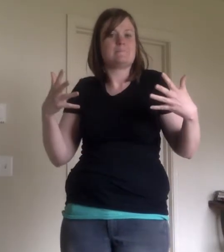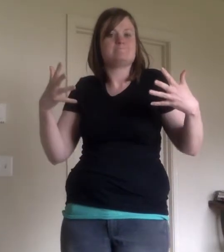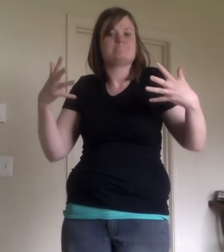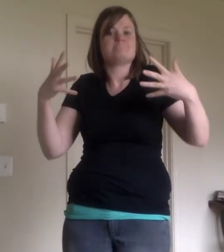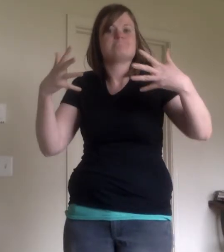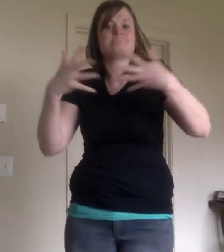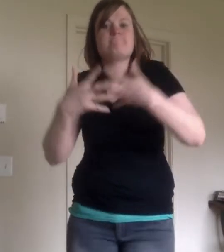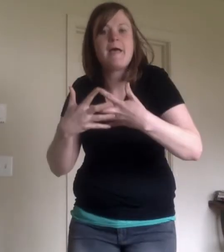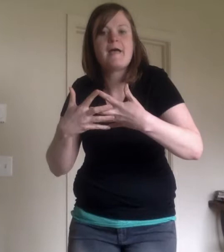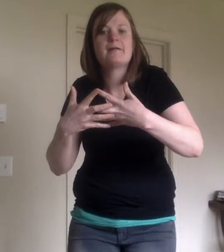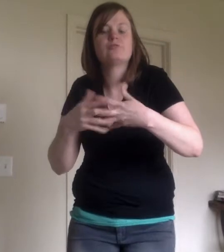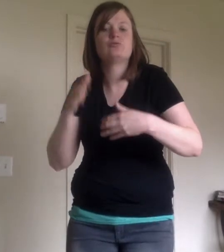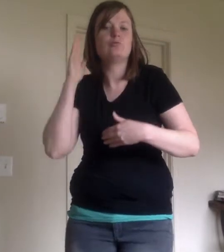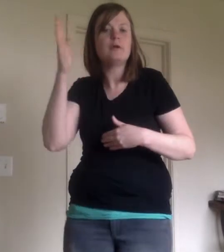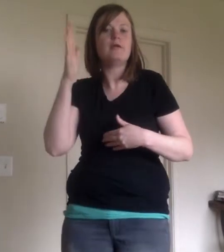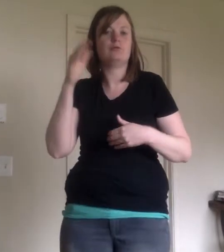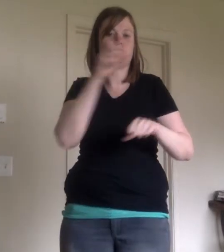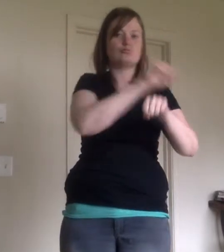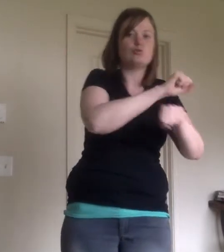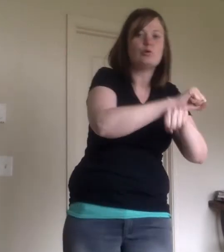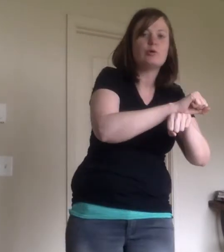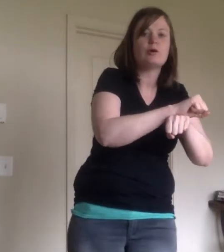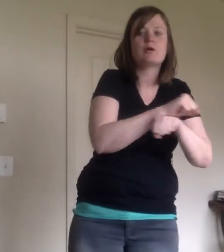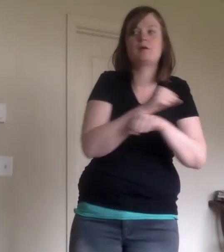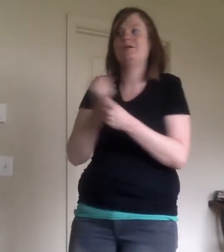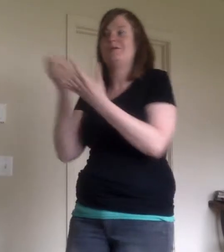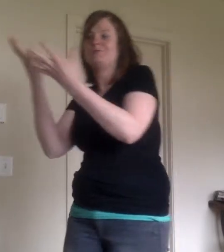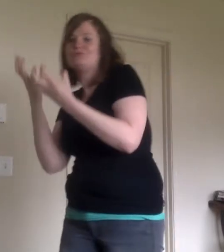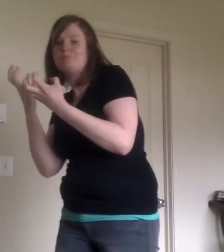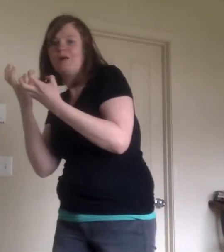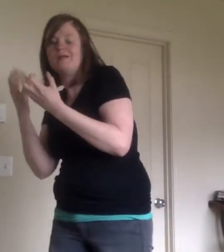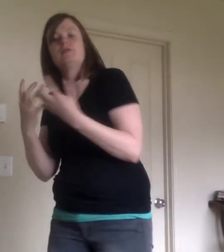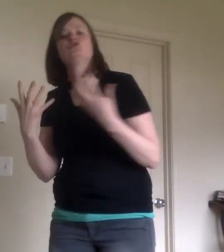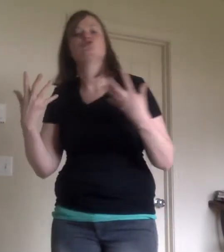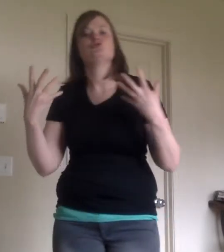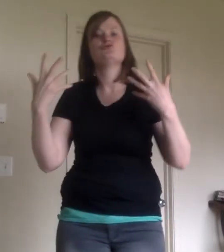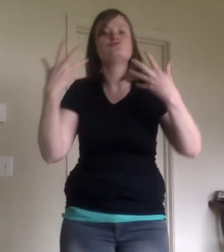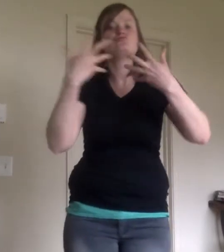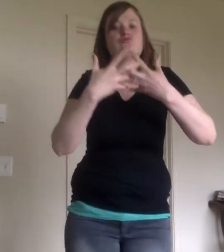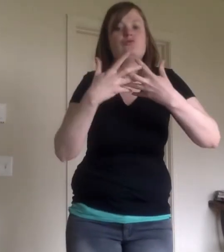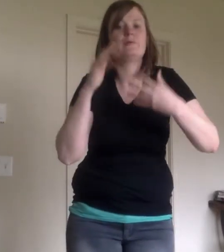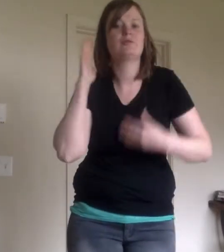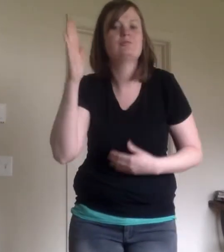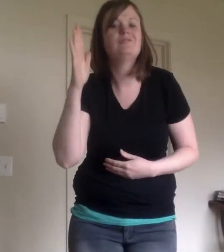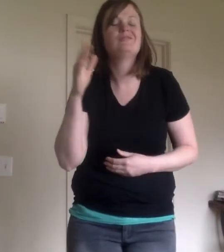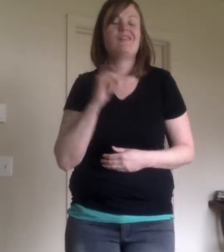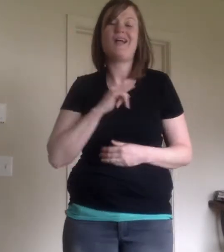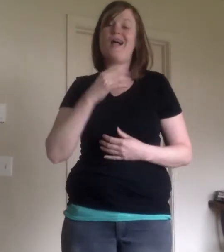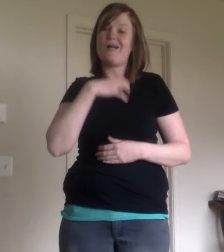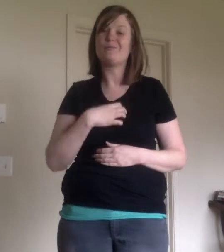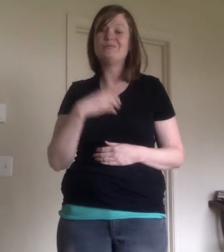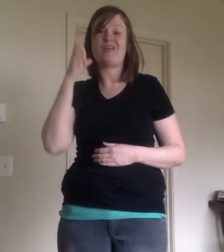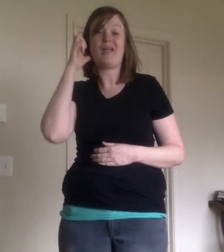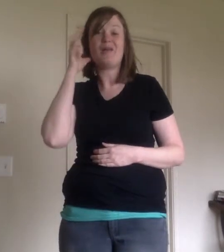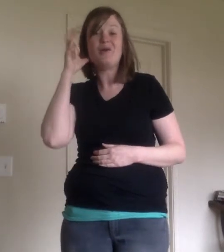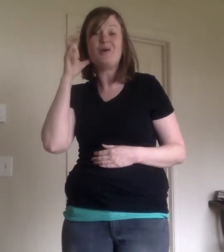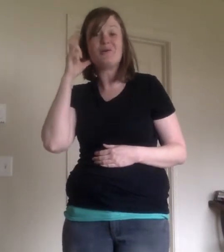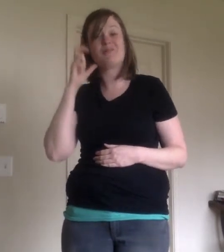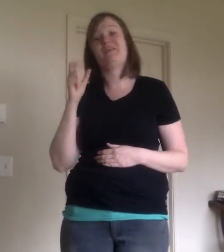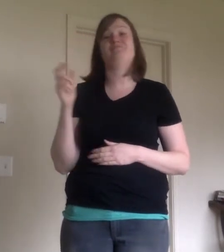will match your taste, and your work will match your ambitions. So I really wish that I had heard that back then when I was going through that time of not really